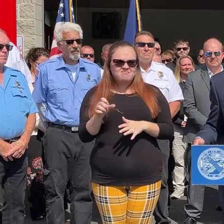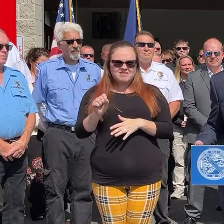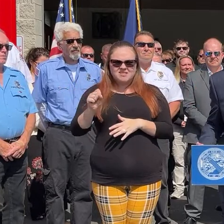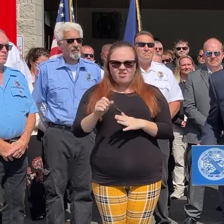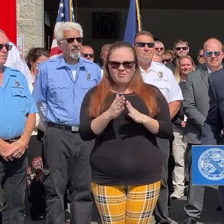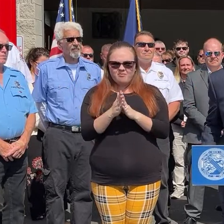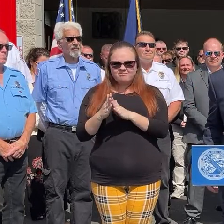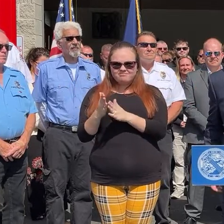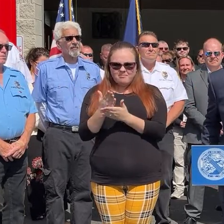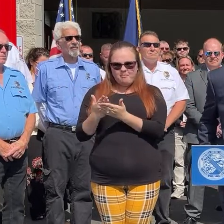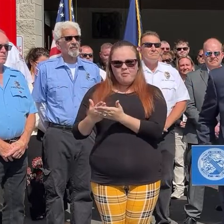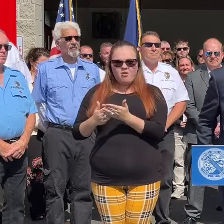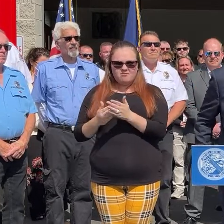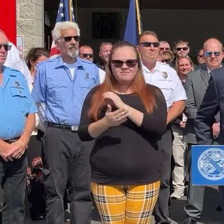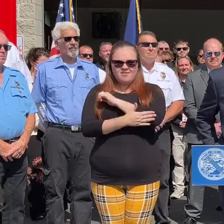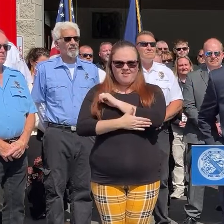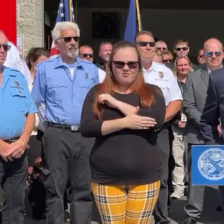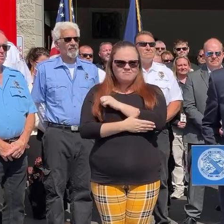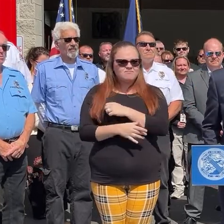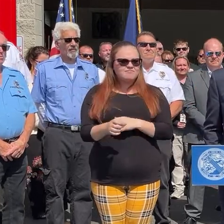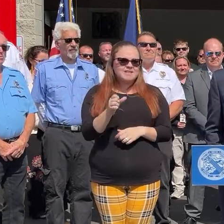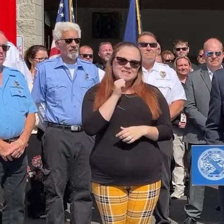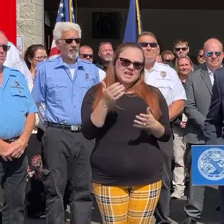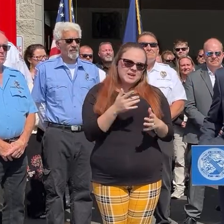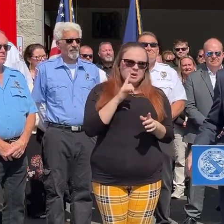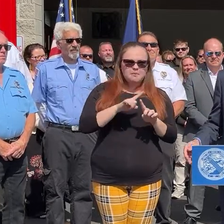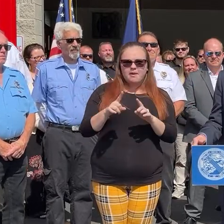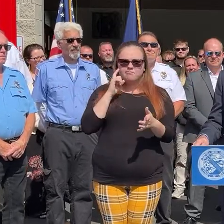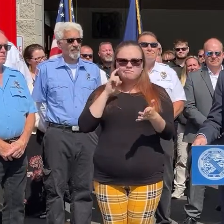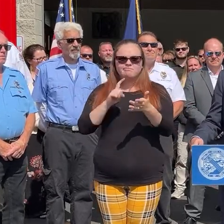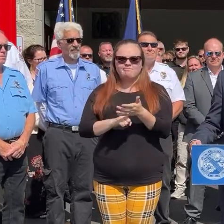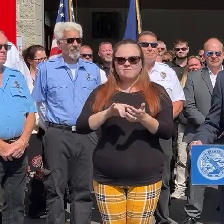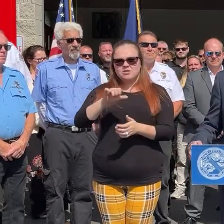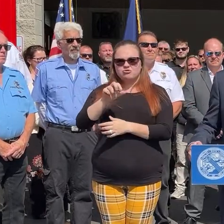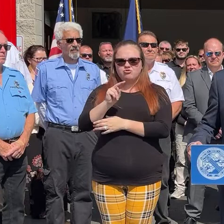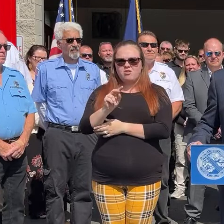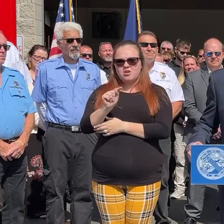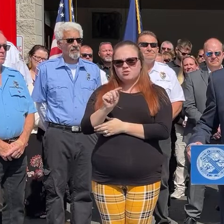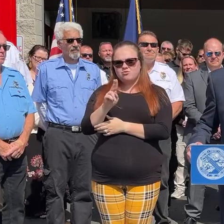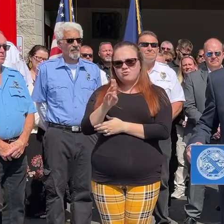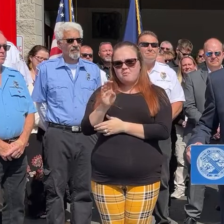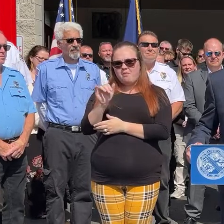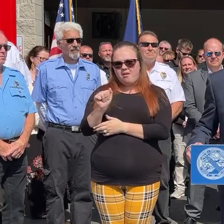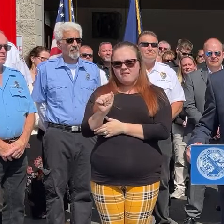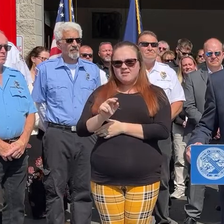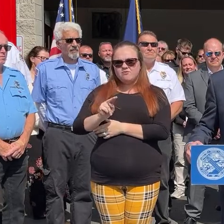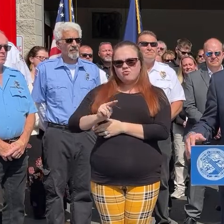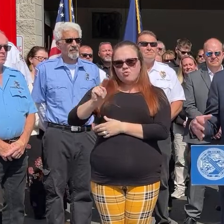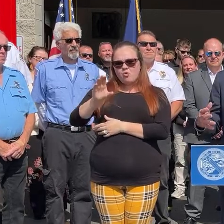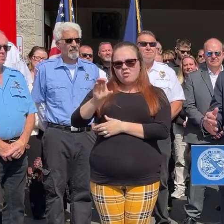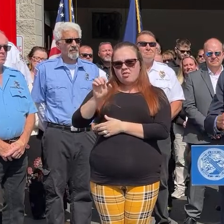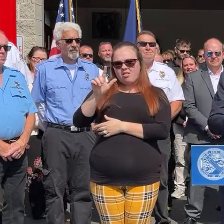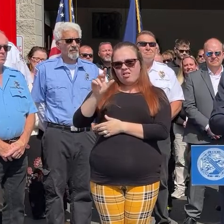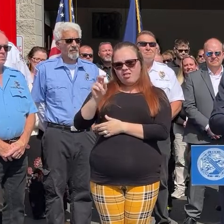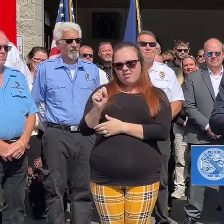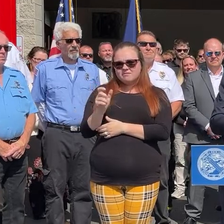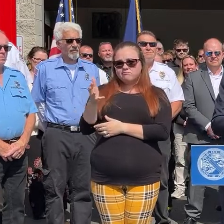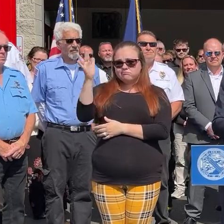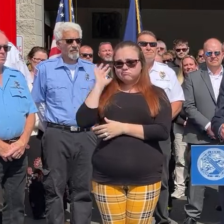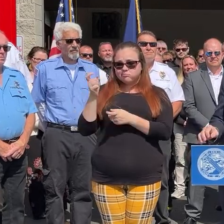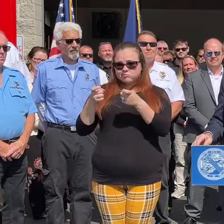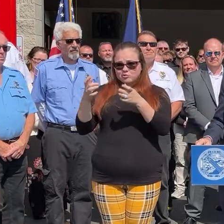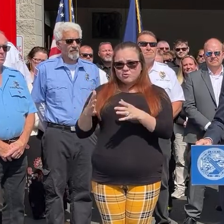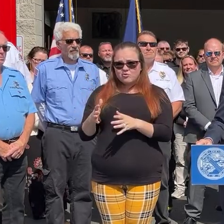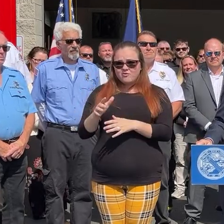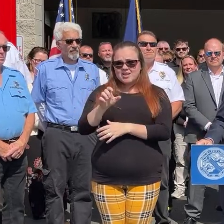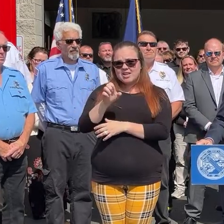Erie County, including, he's not here, but I do want to note, Supervisor John Tobiah of North Collins, as well as former supervisor of the